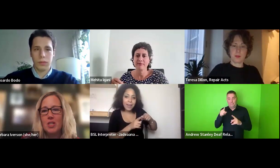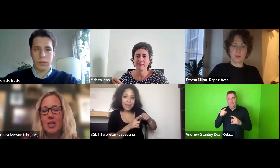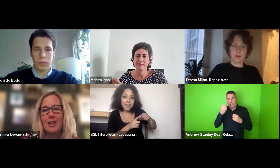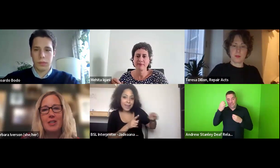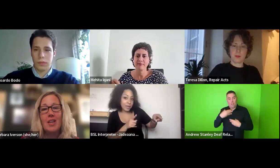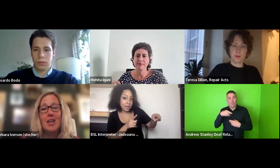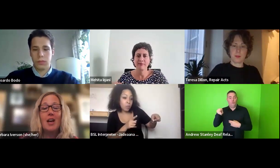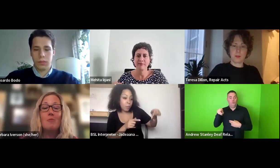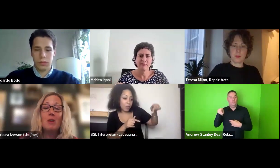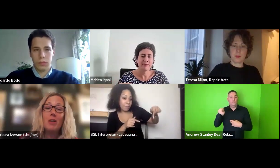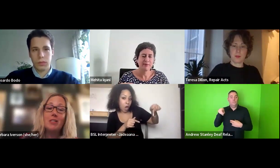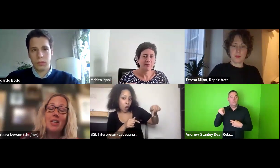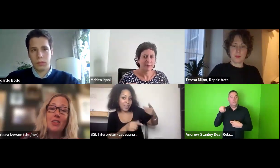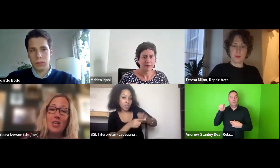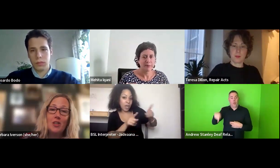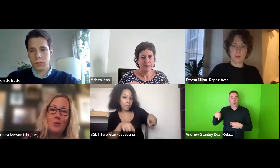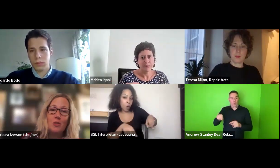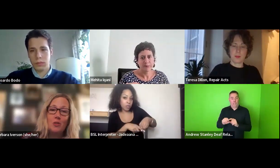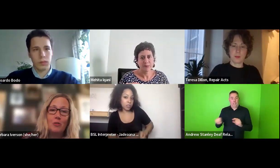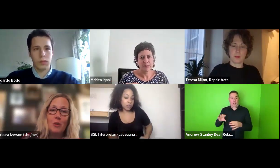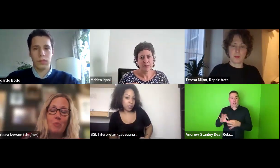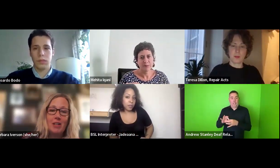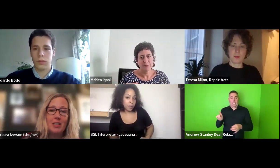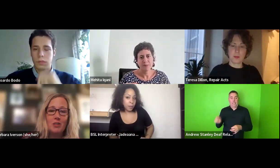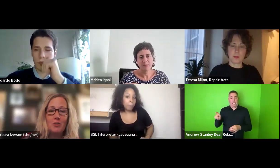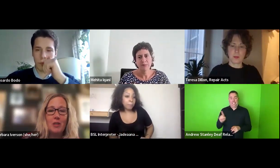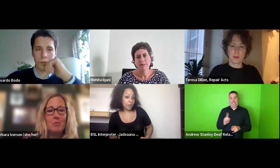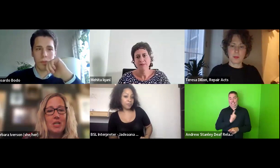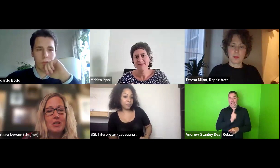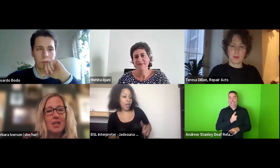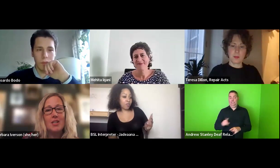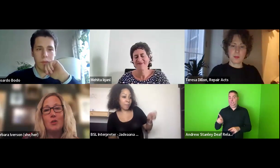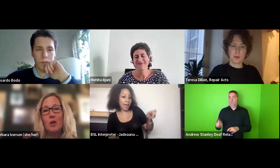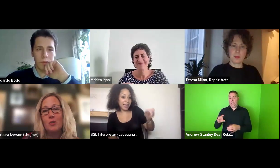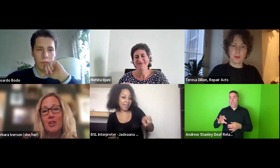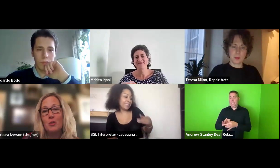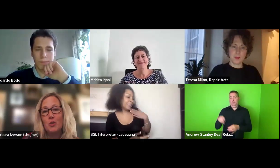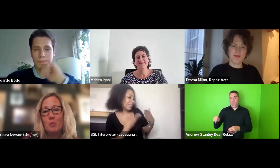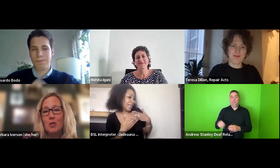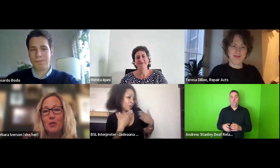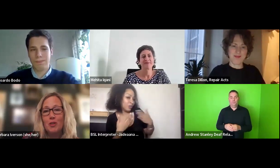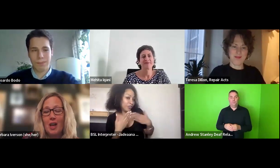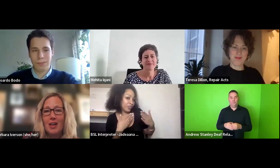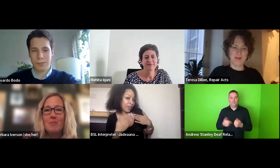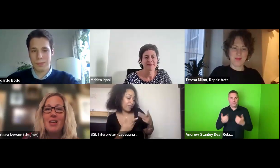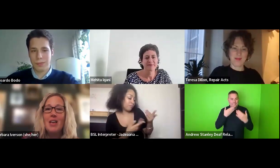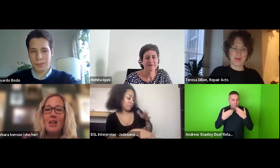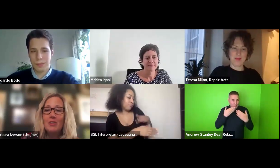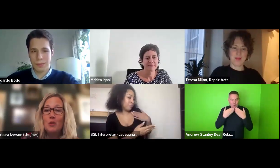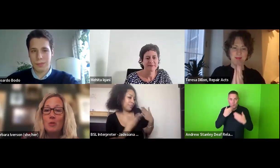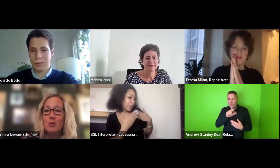dropped into the chat. But I want to say thank you to our 3 panelists, Teresa, Mahita, and Eduardo. Thank you so much for your